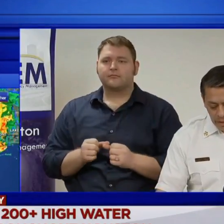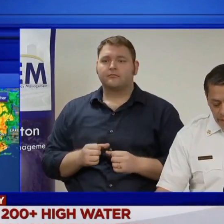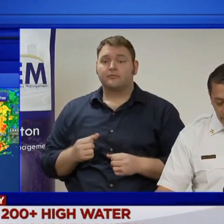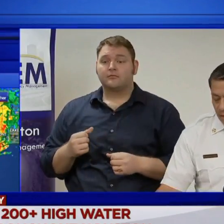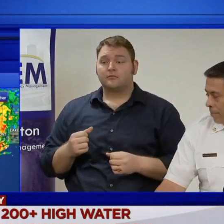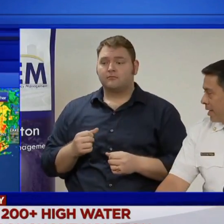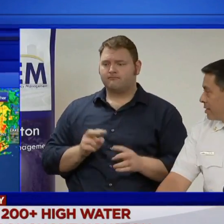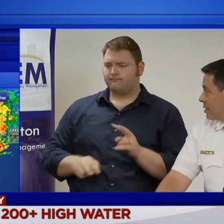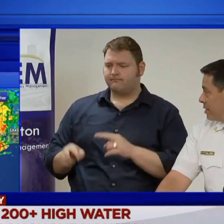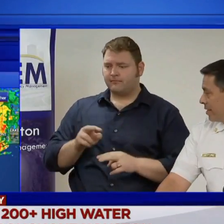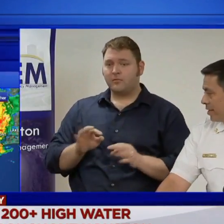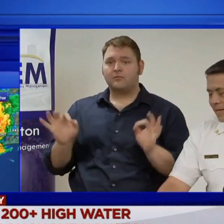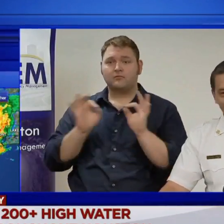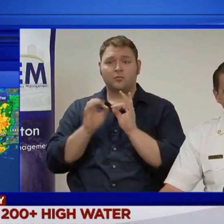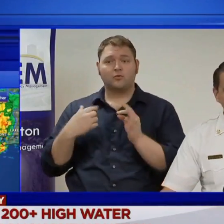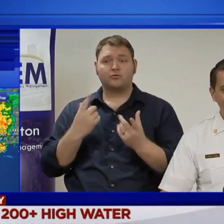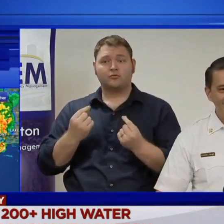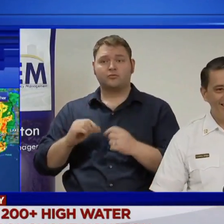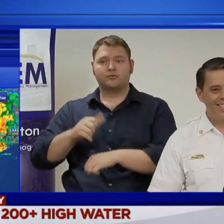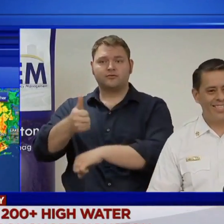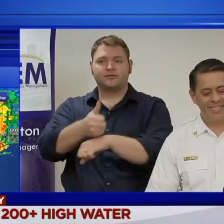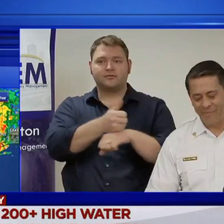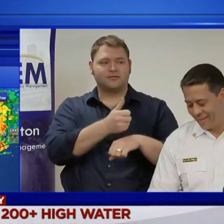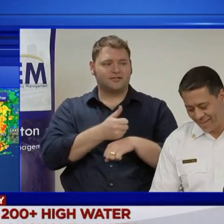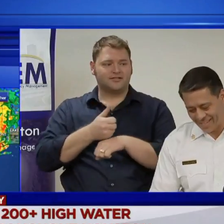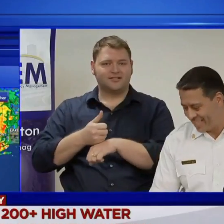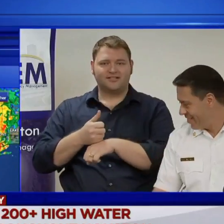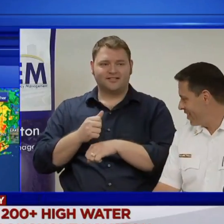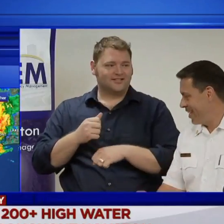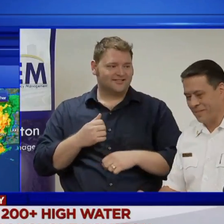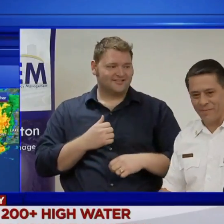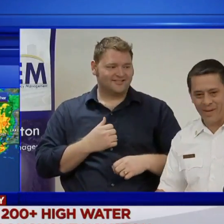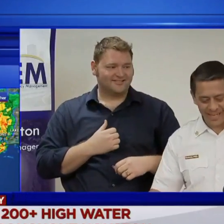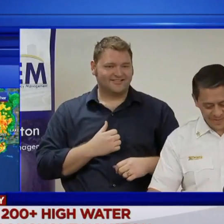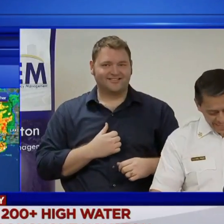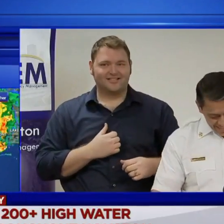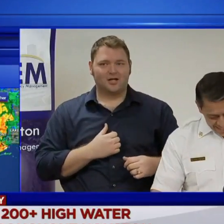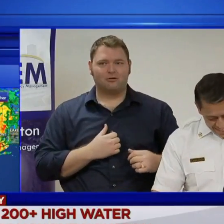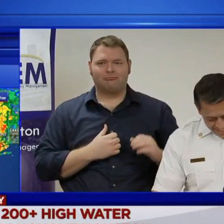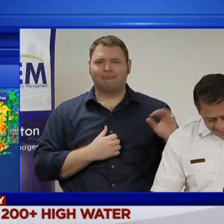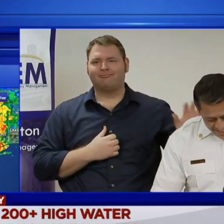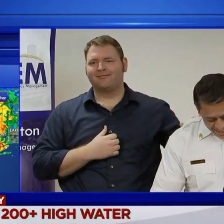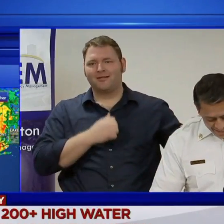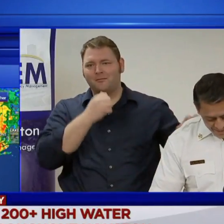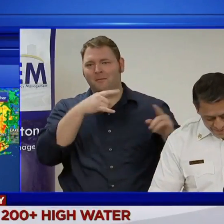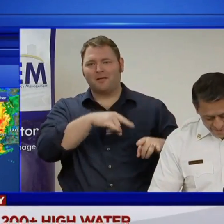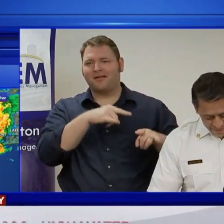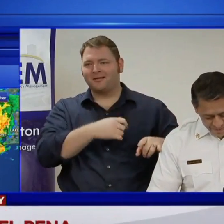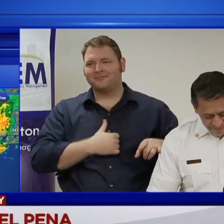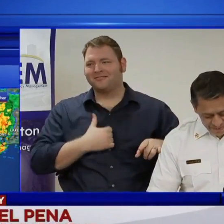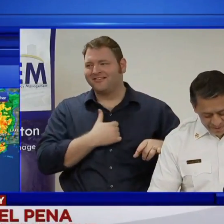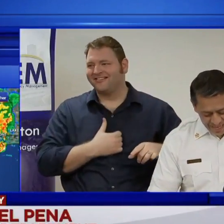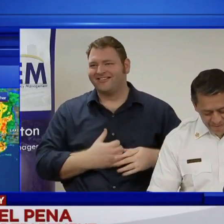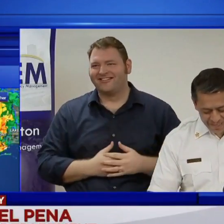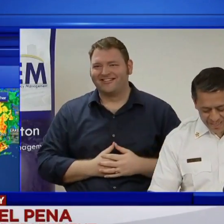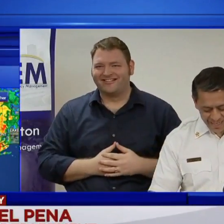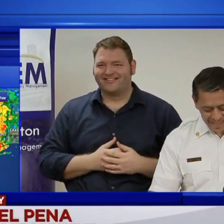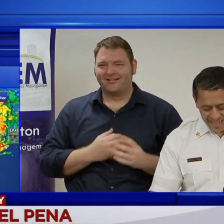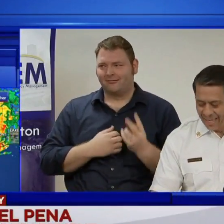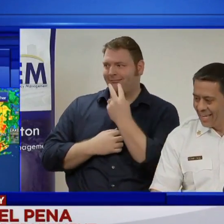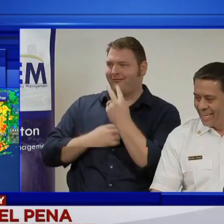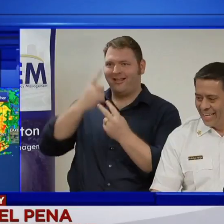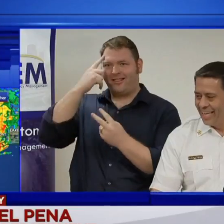established 7 area commands. It's been a long day. Sorry, I thought he was mocking me. We've